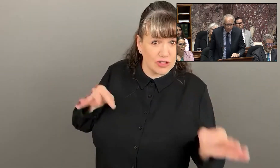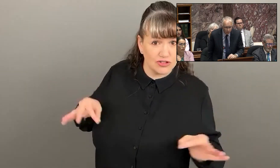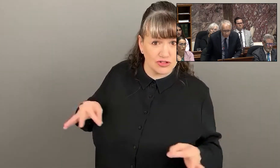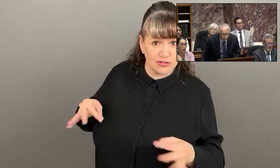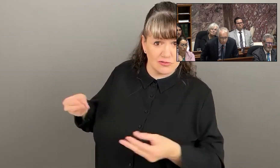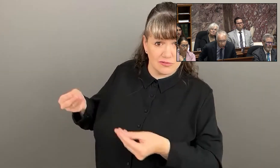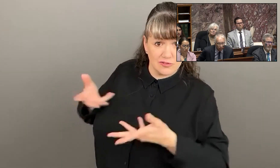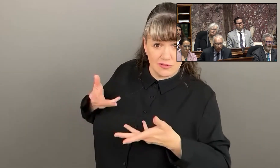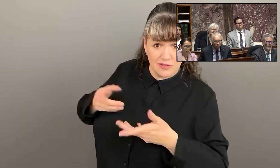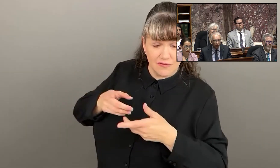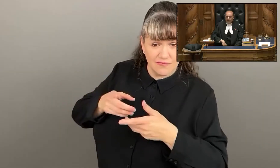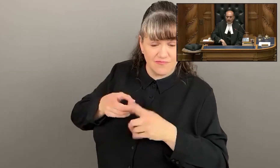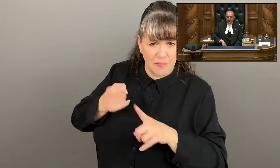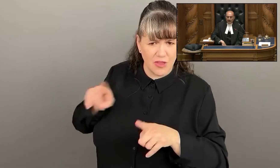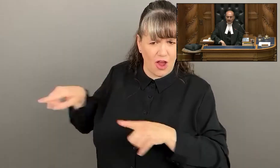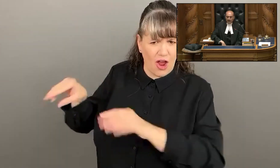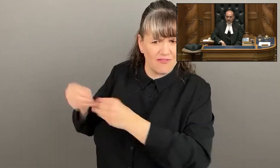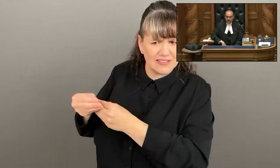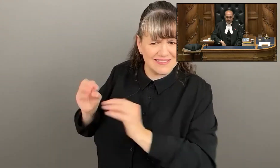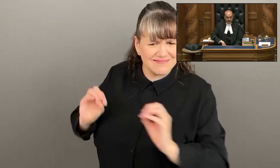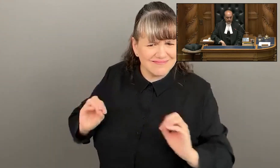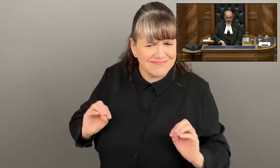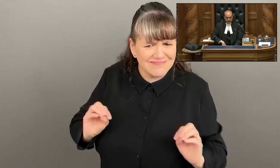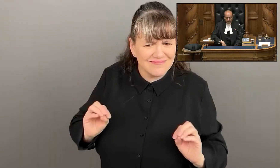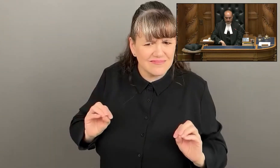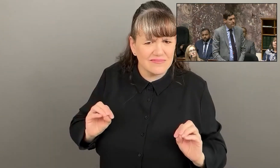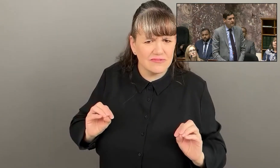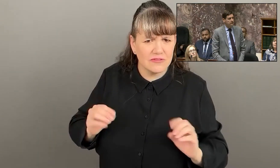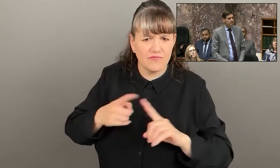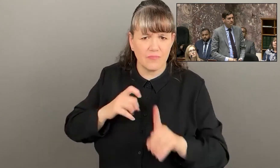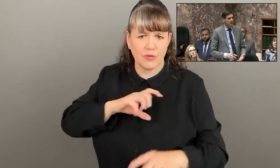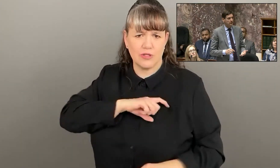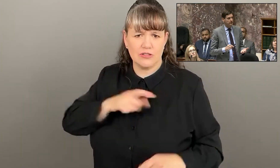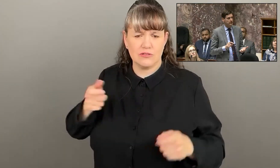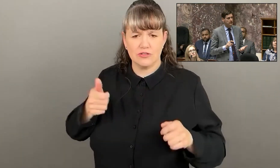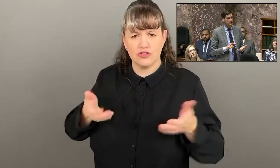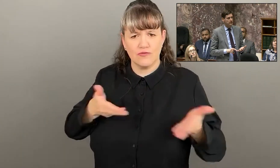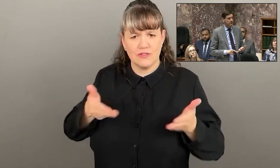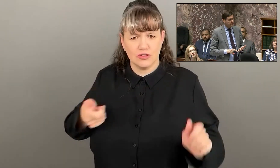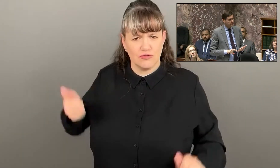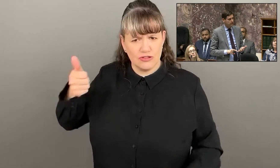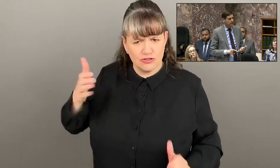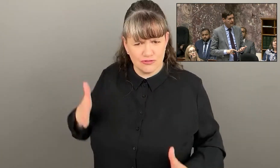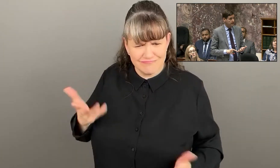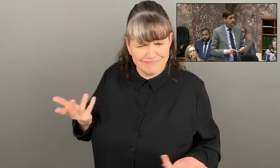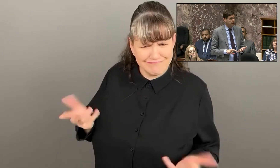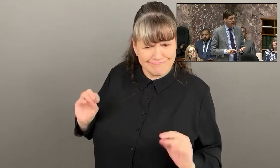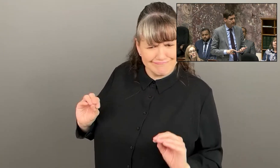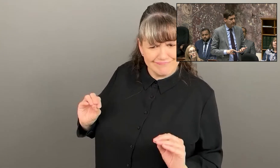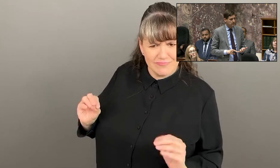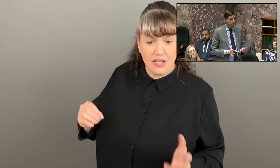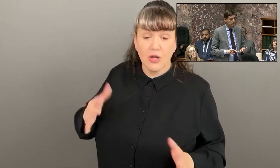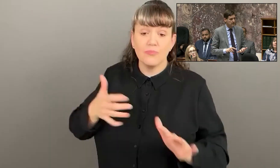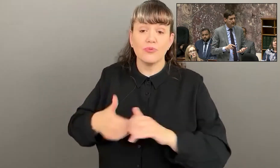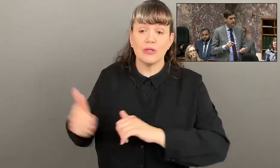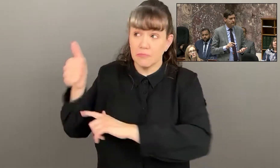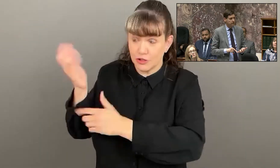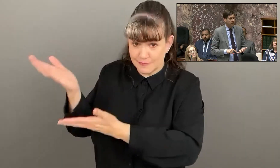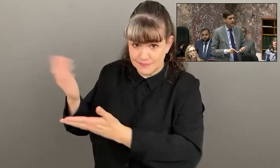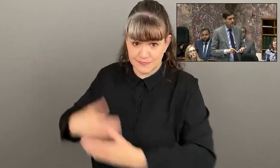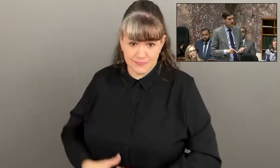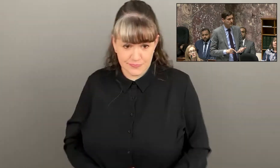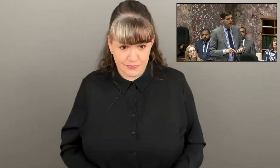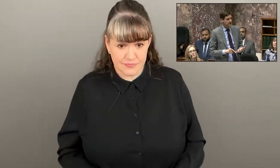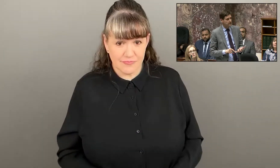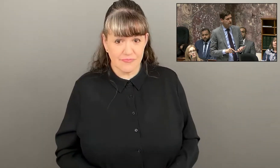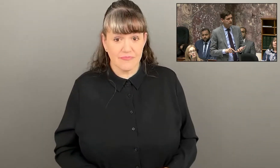offices? Premier. Thank you, Honourable Speaker. The director acted independently, as is